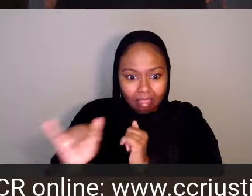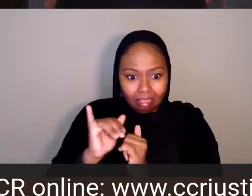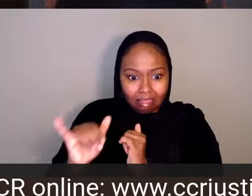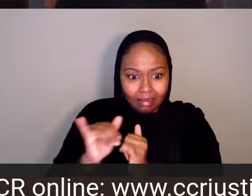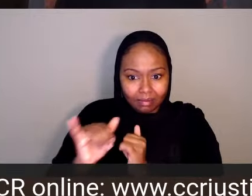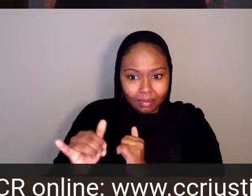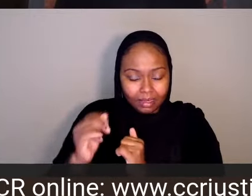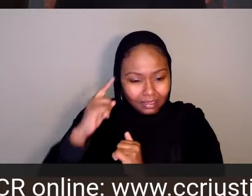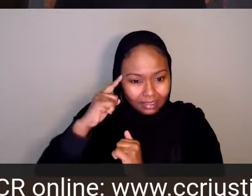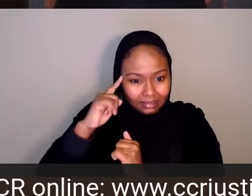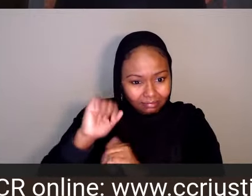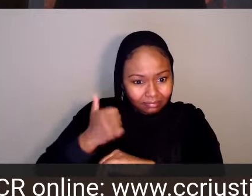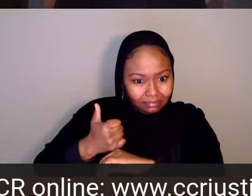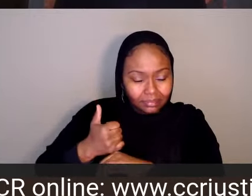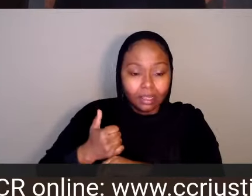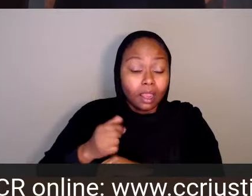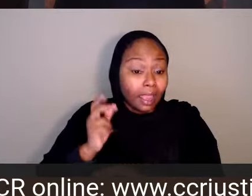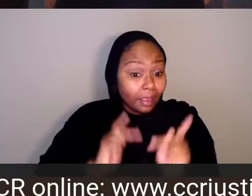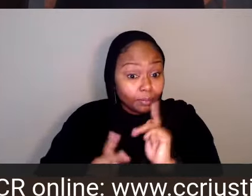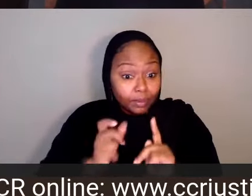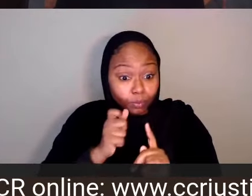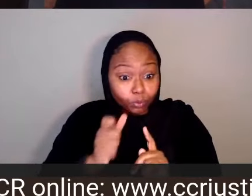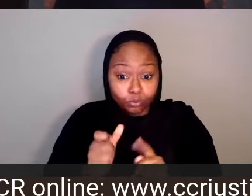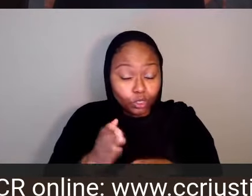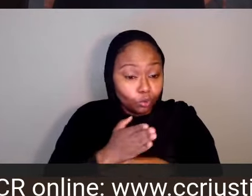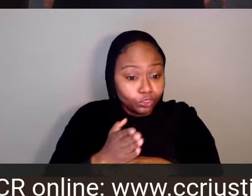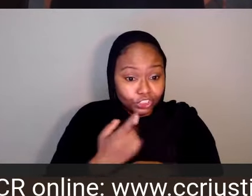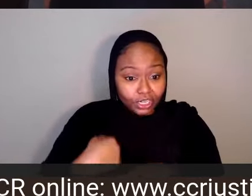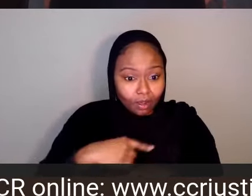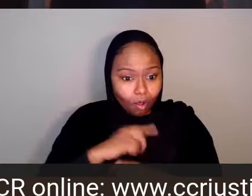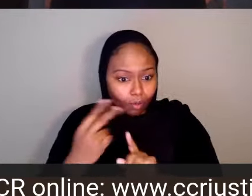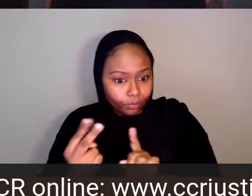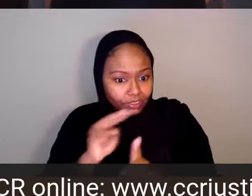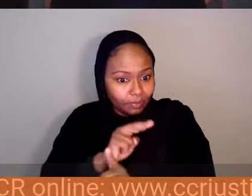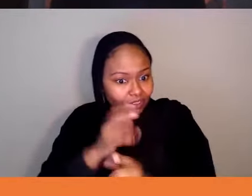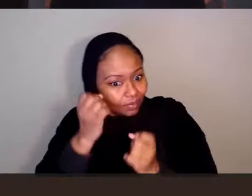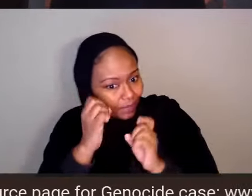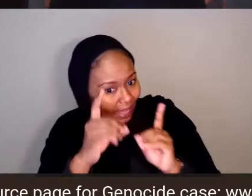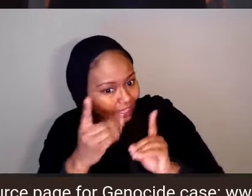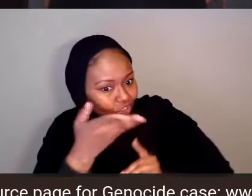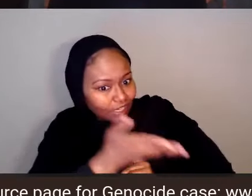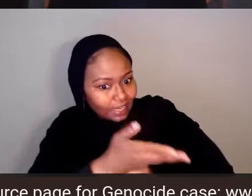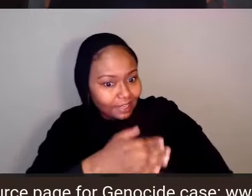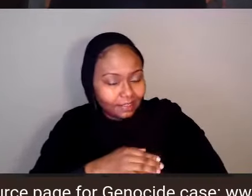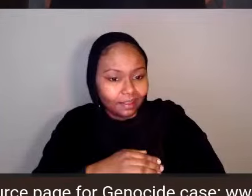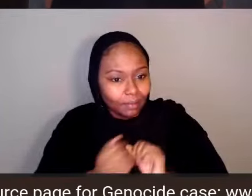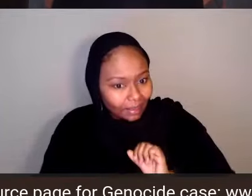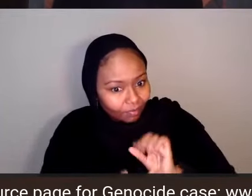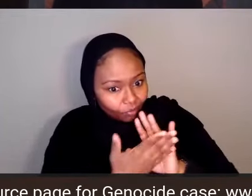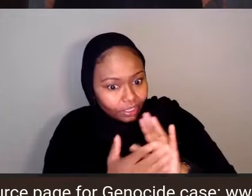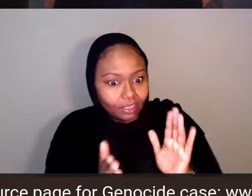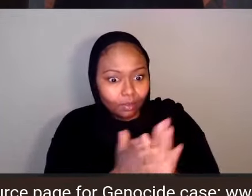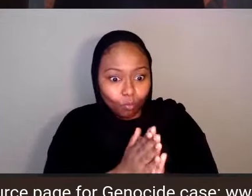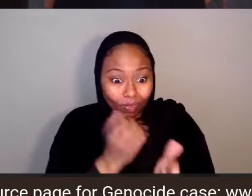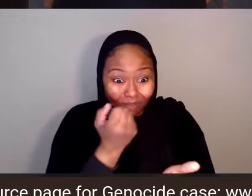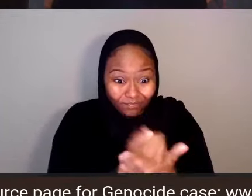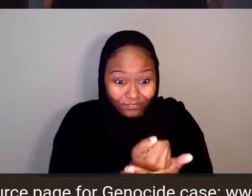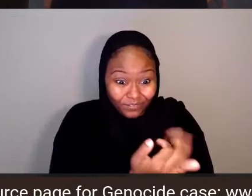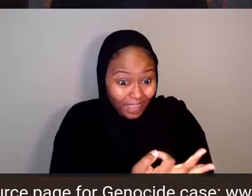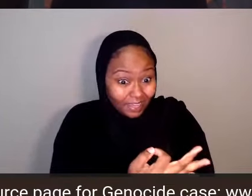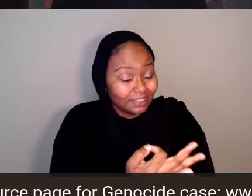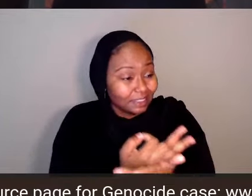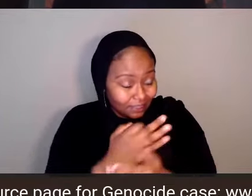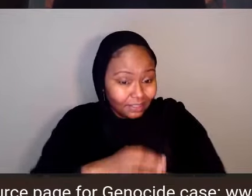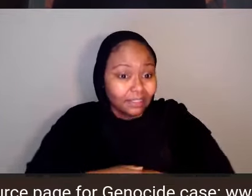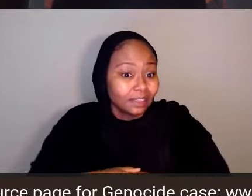those who don't share our views, whether it's educating them and confronting them with facts. That